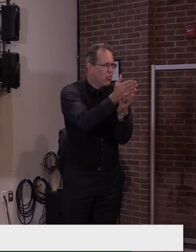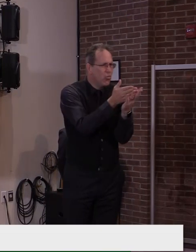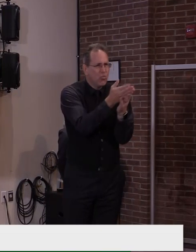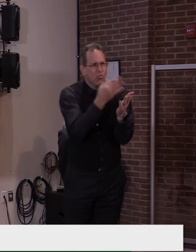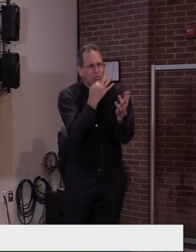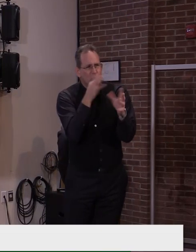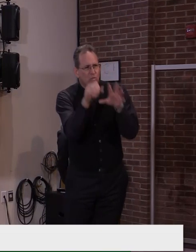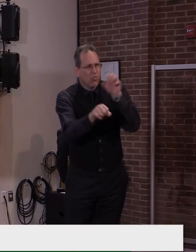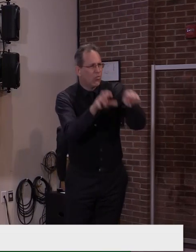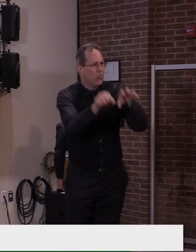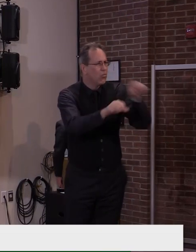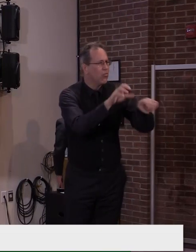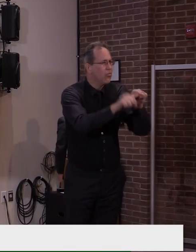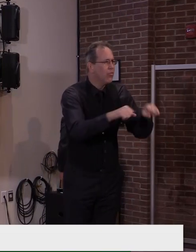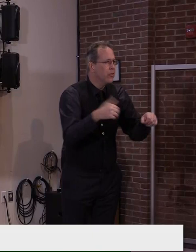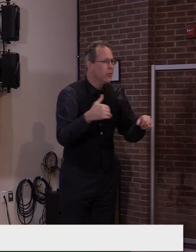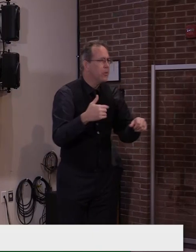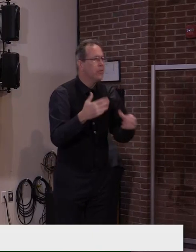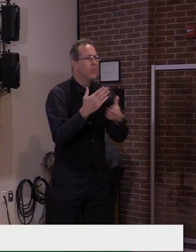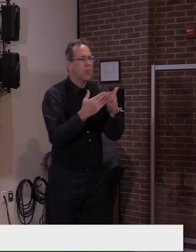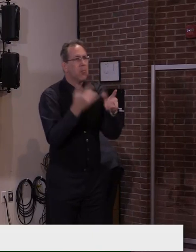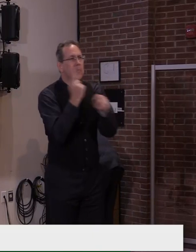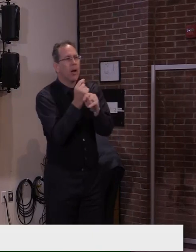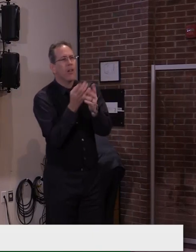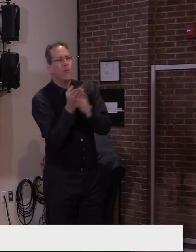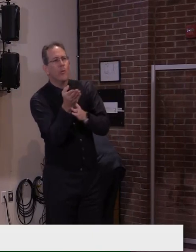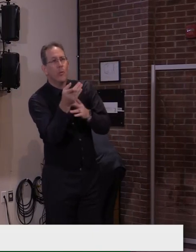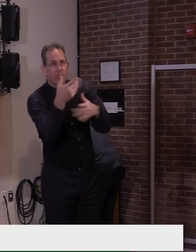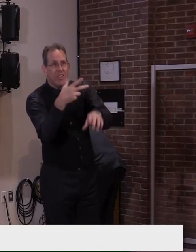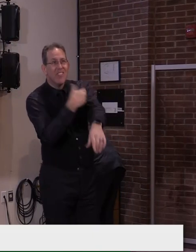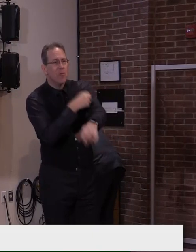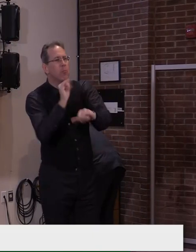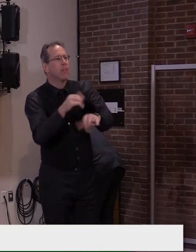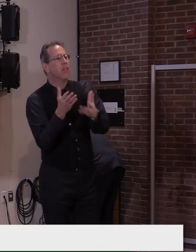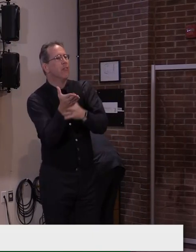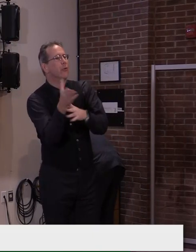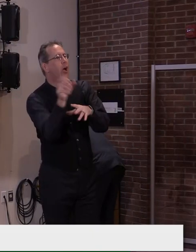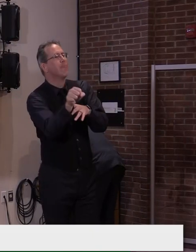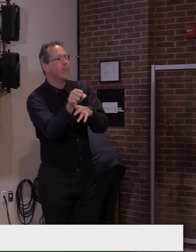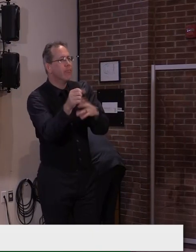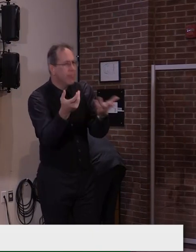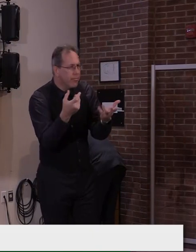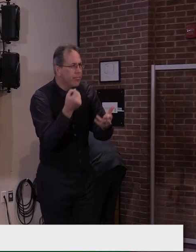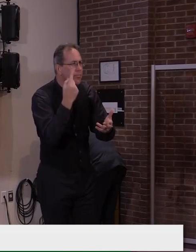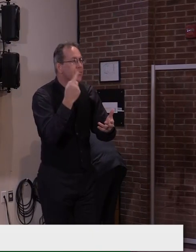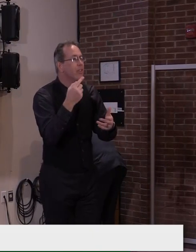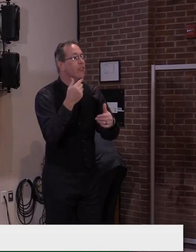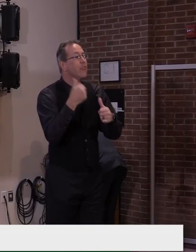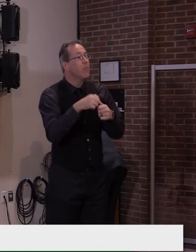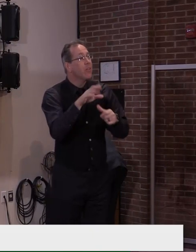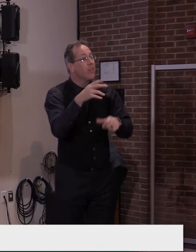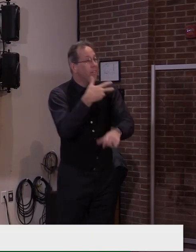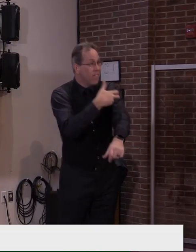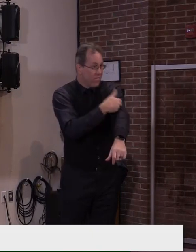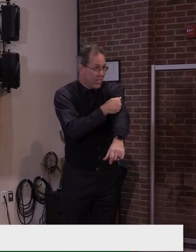But again, that's not what the vaccine was designed to do. Prevent a case